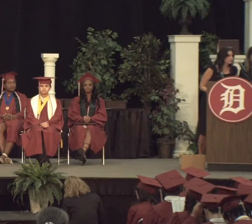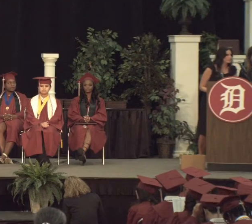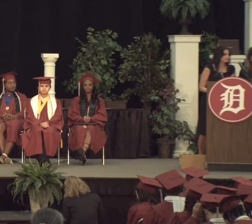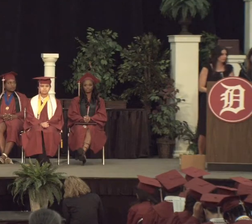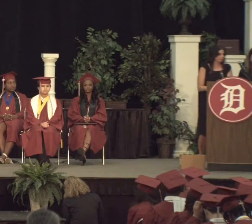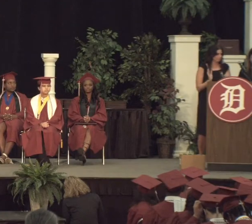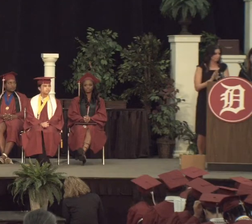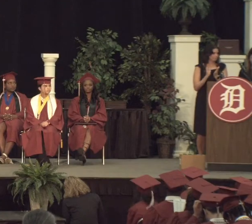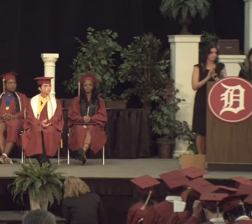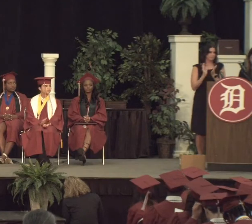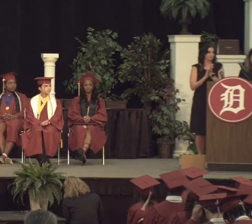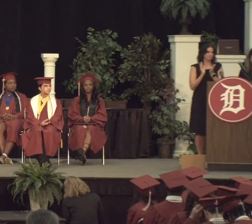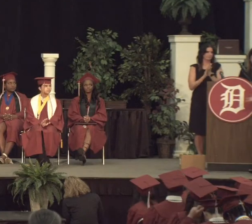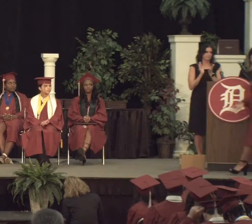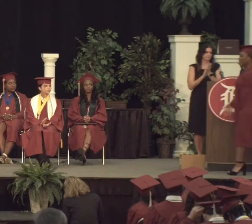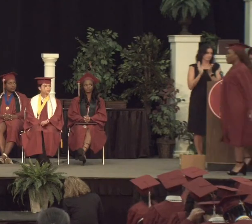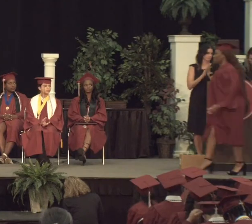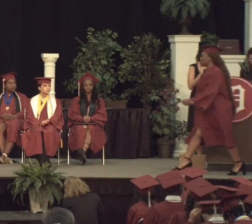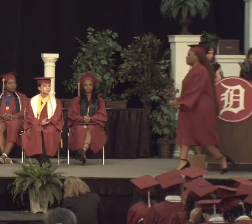Tiandra Cooks.